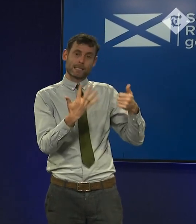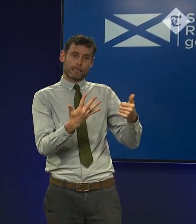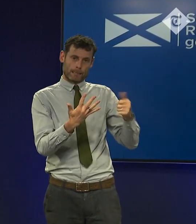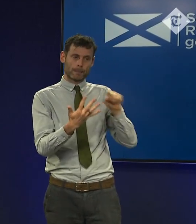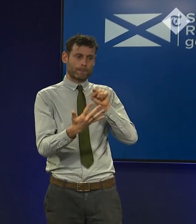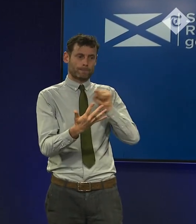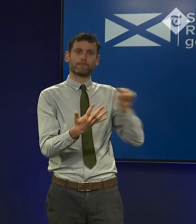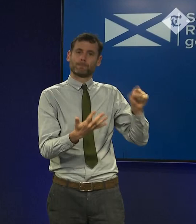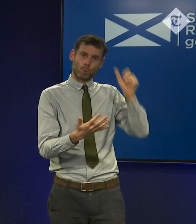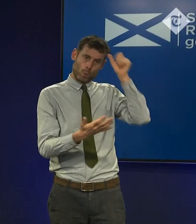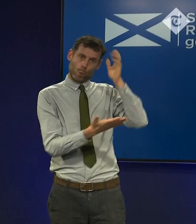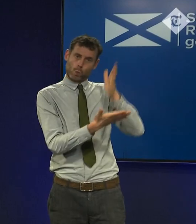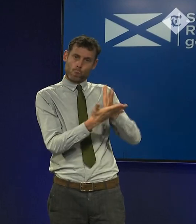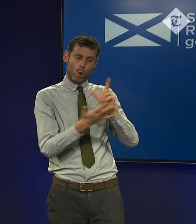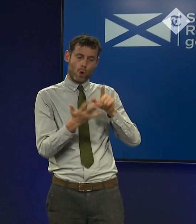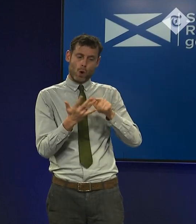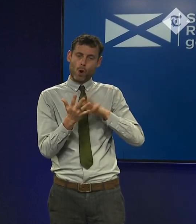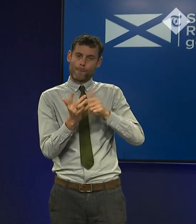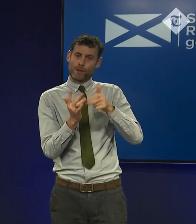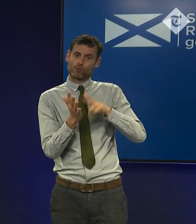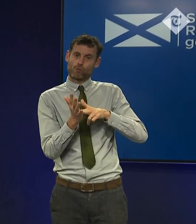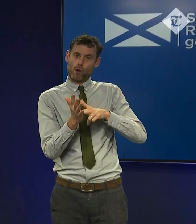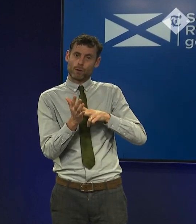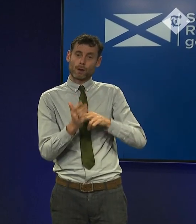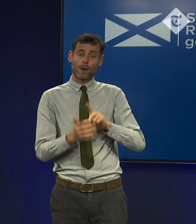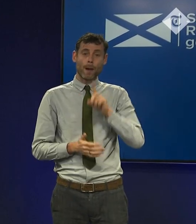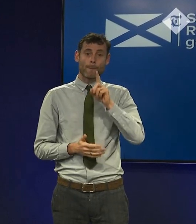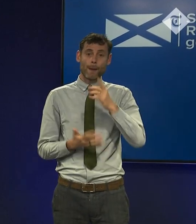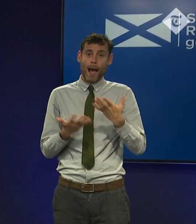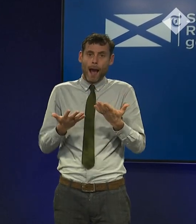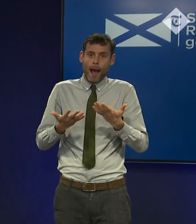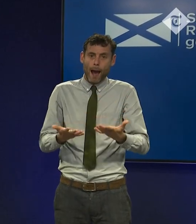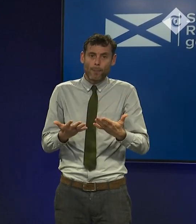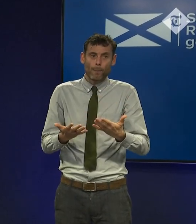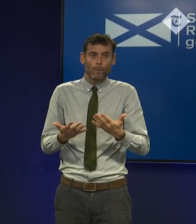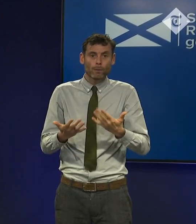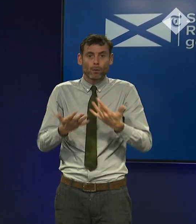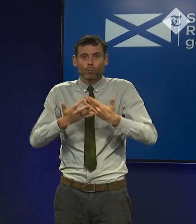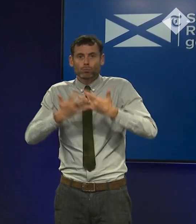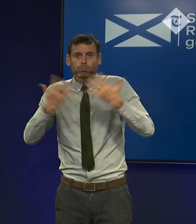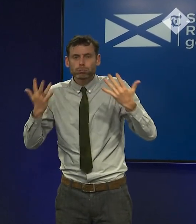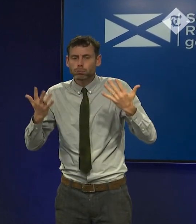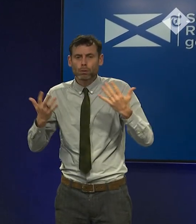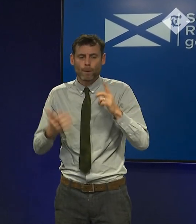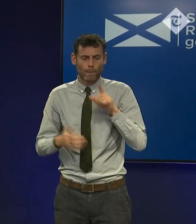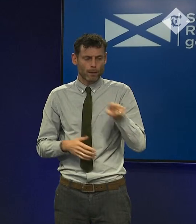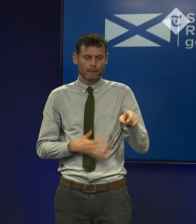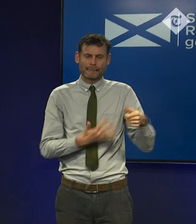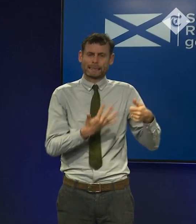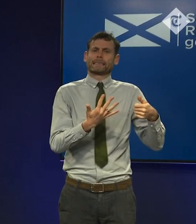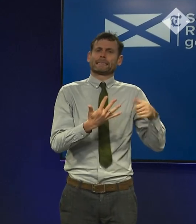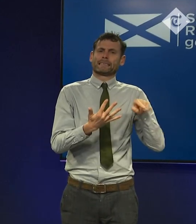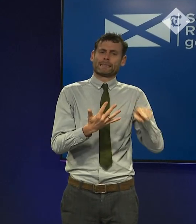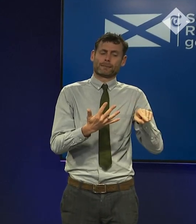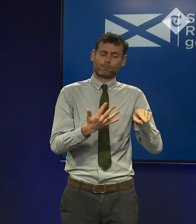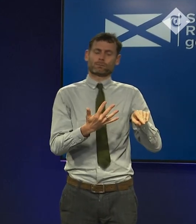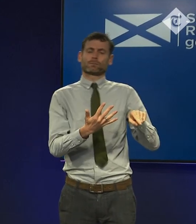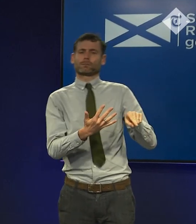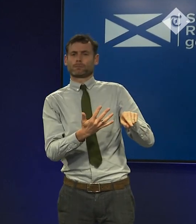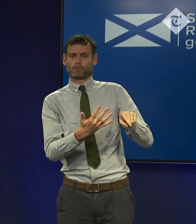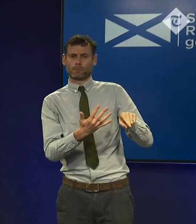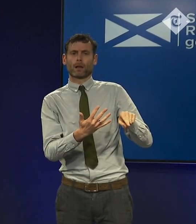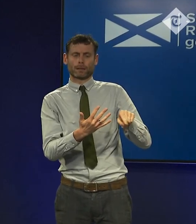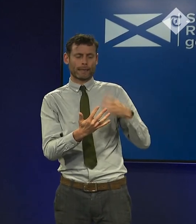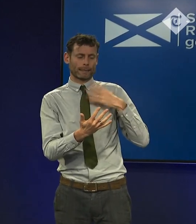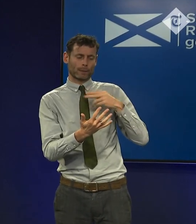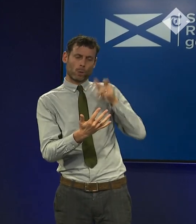to work through those just now. It's not significant numbers that we've identified at all, but it's significant enough for us to be mindful of the fact that